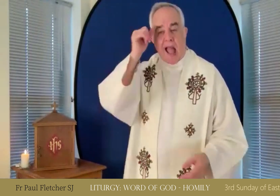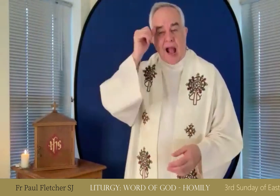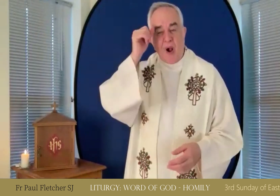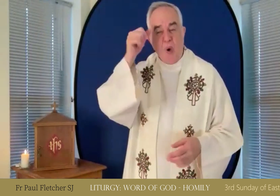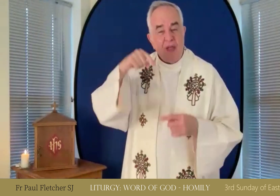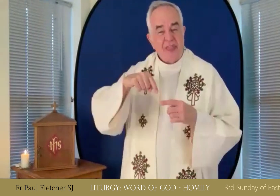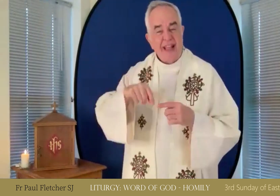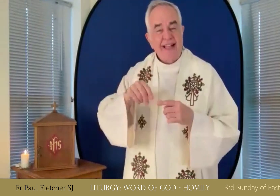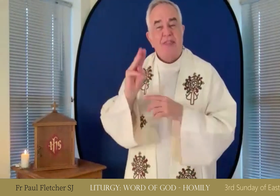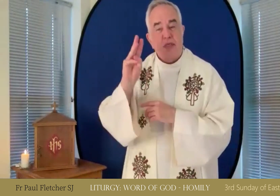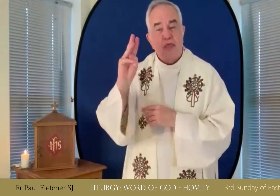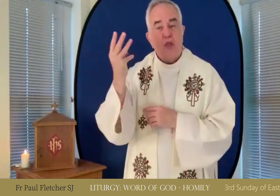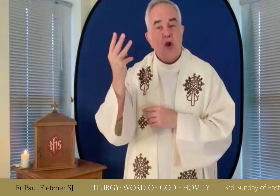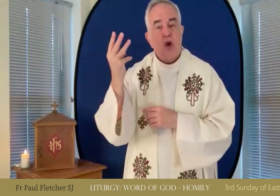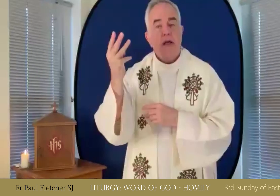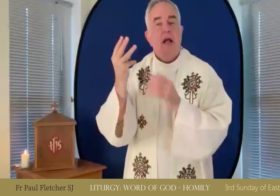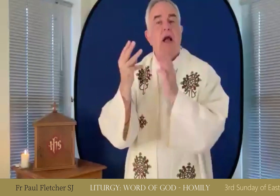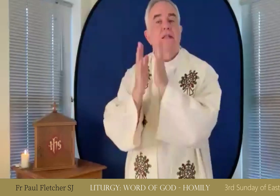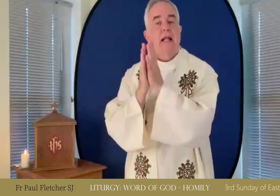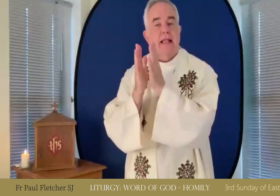I know that this is the third Sunday,